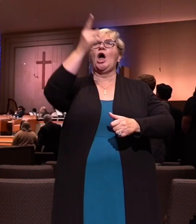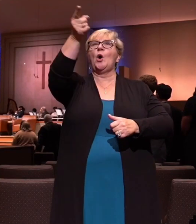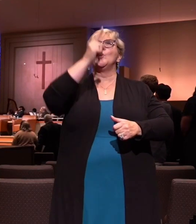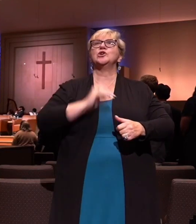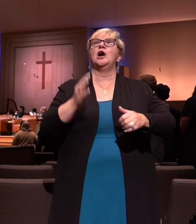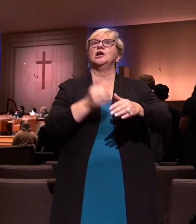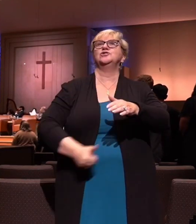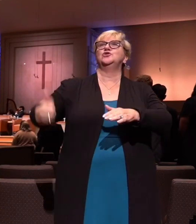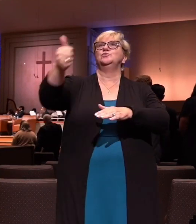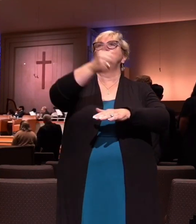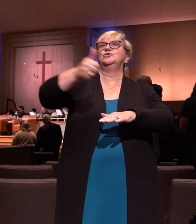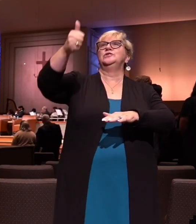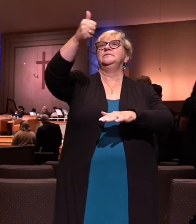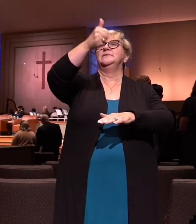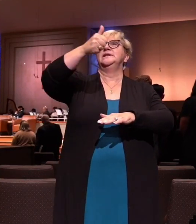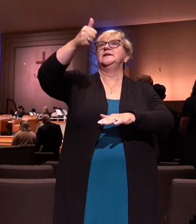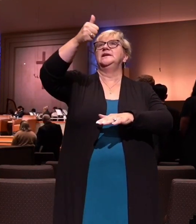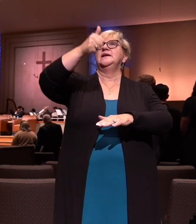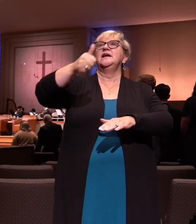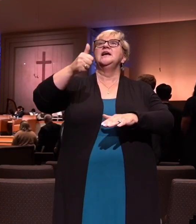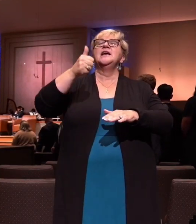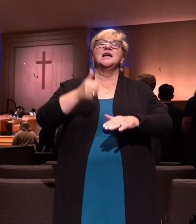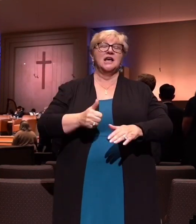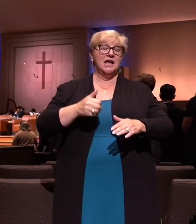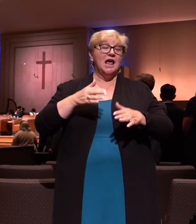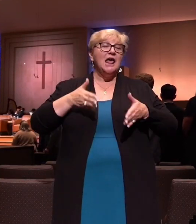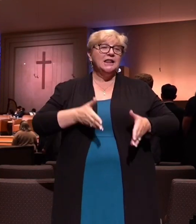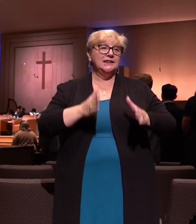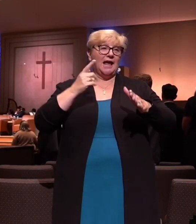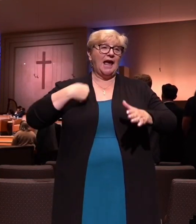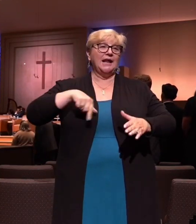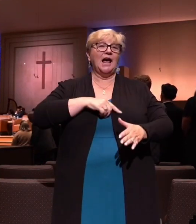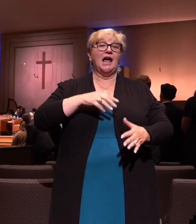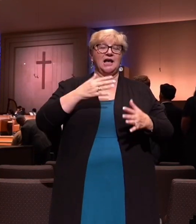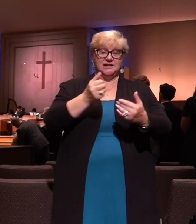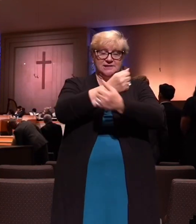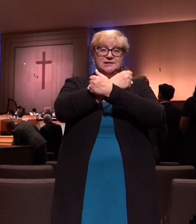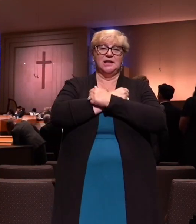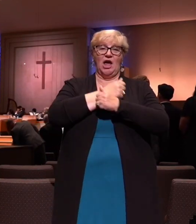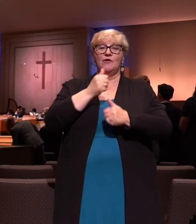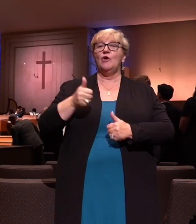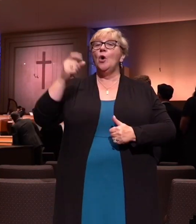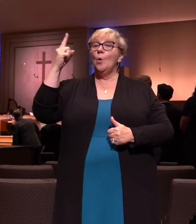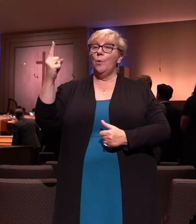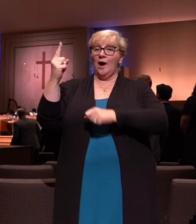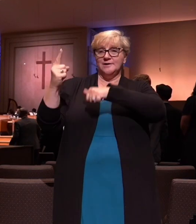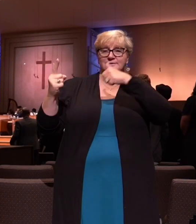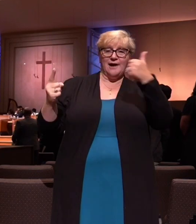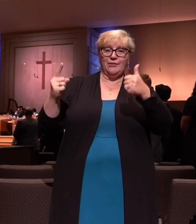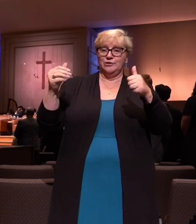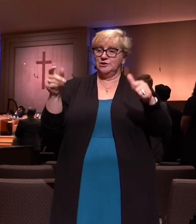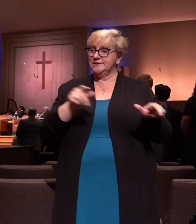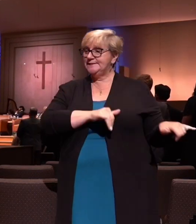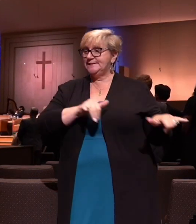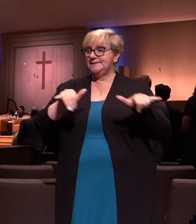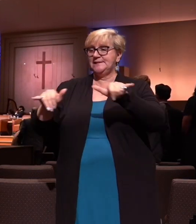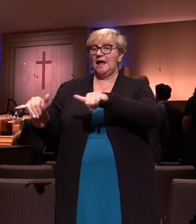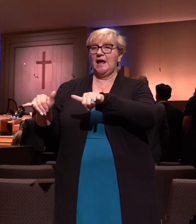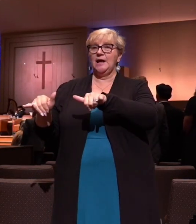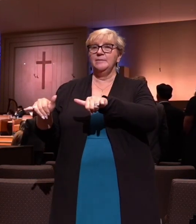other too. Let us love and